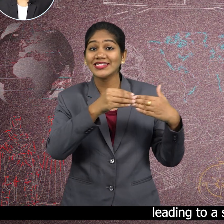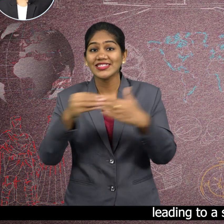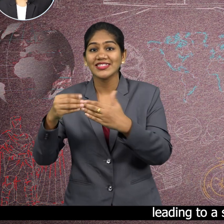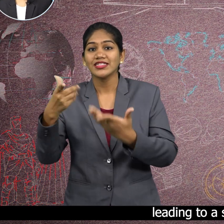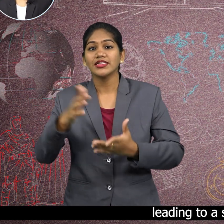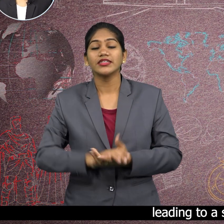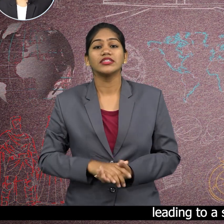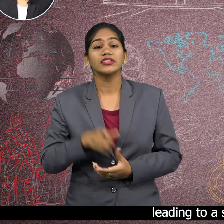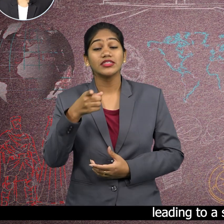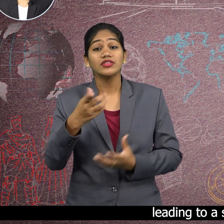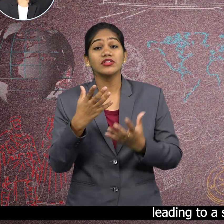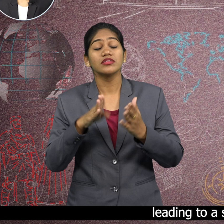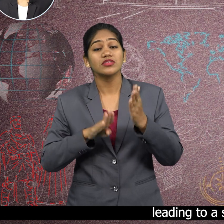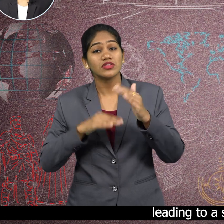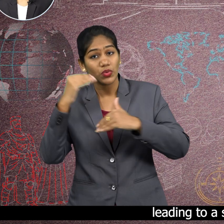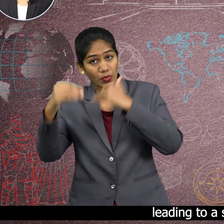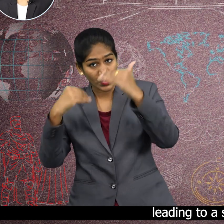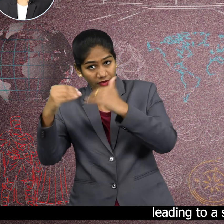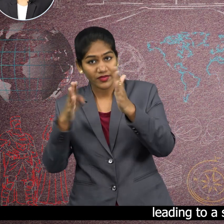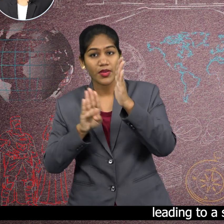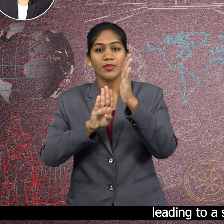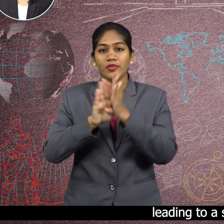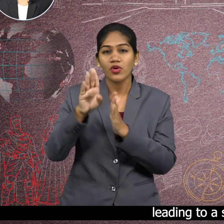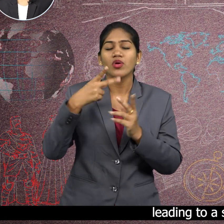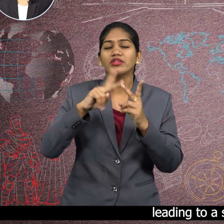surge in activism.